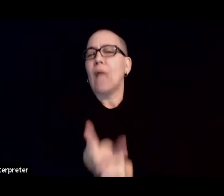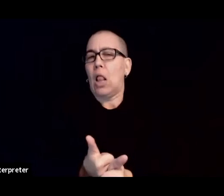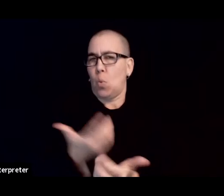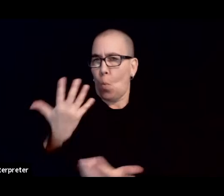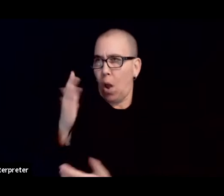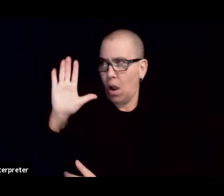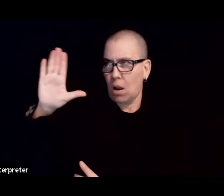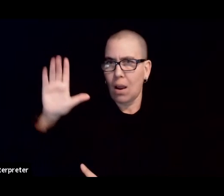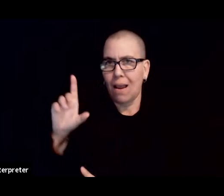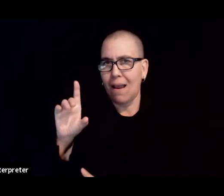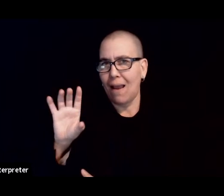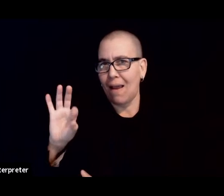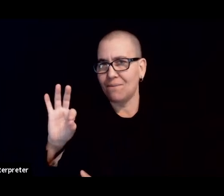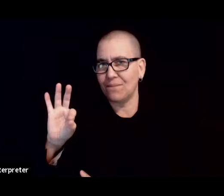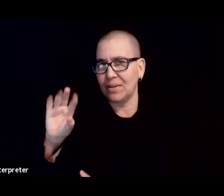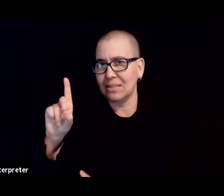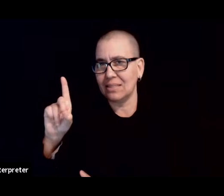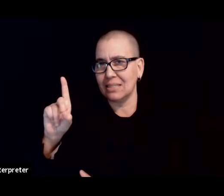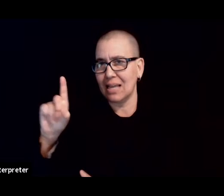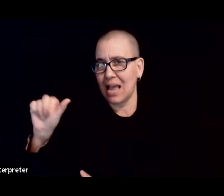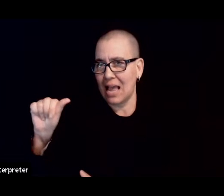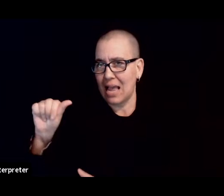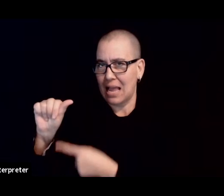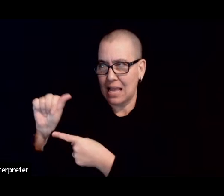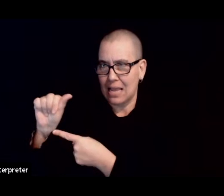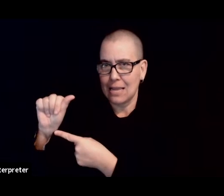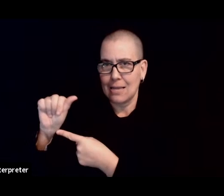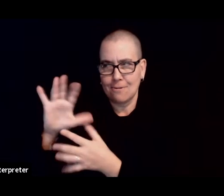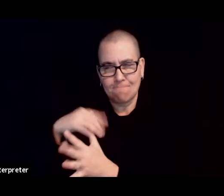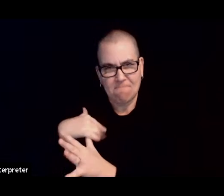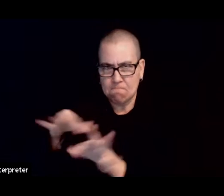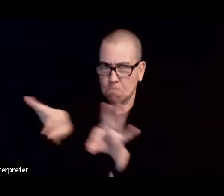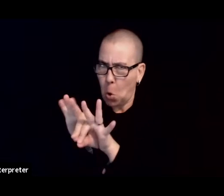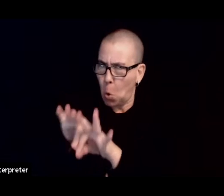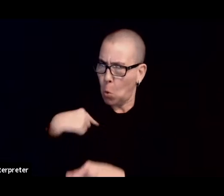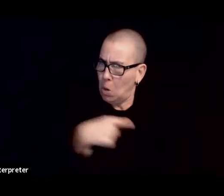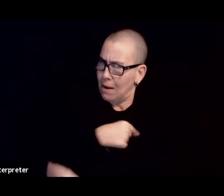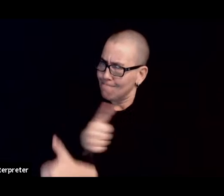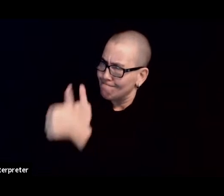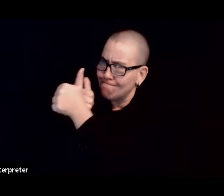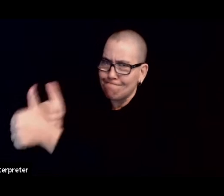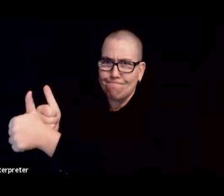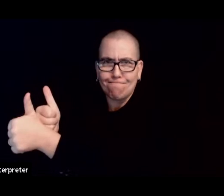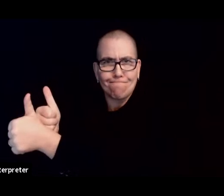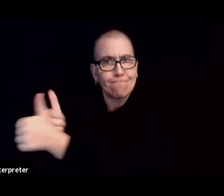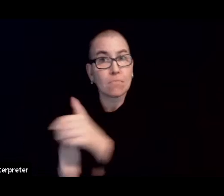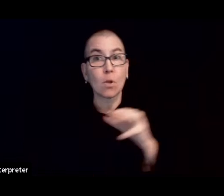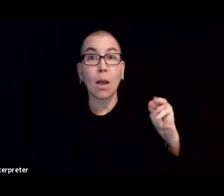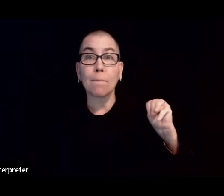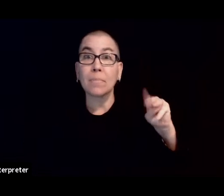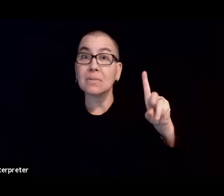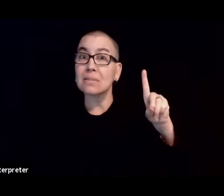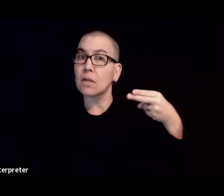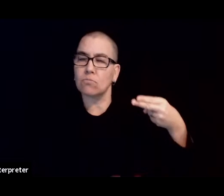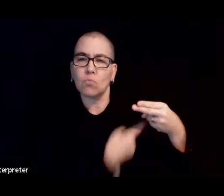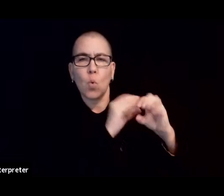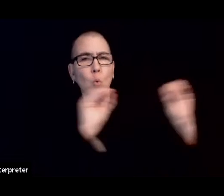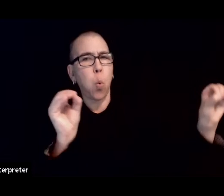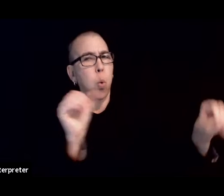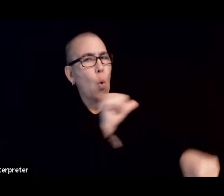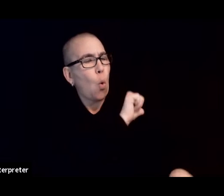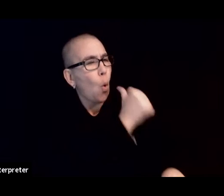FDA is the authorizing entity, and MDH does not have a role in either authorizing or not authorizing the use of extra